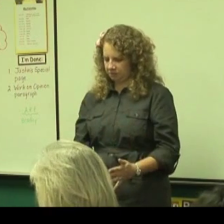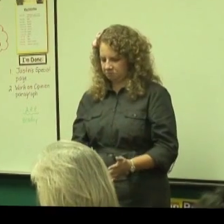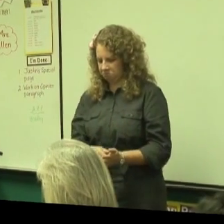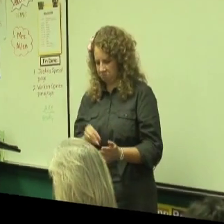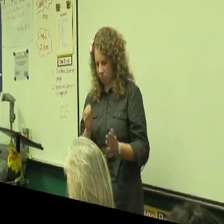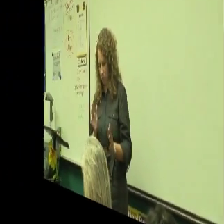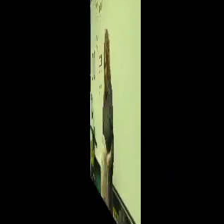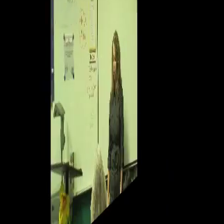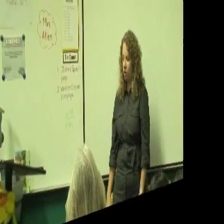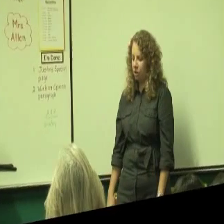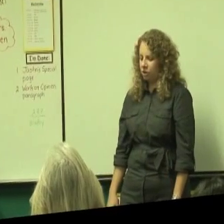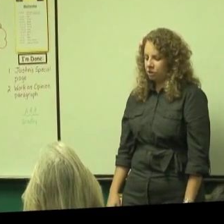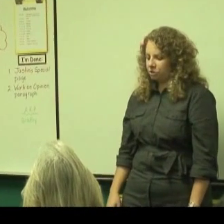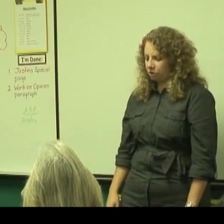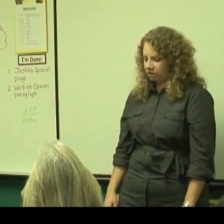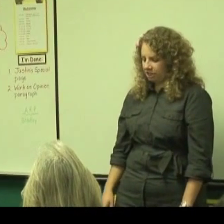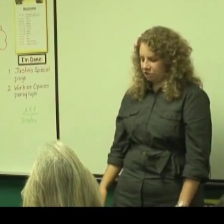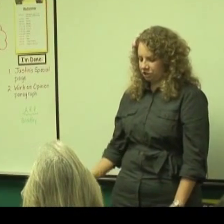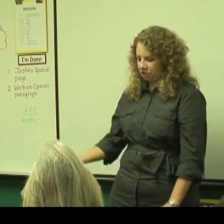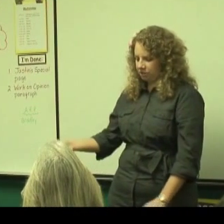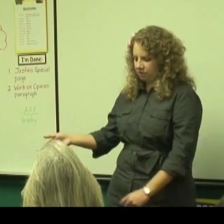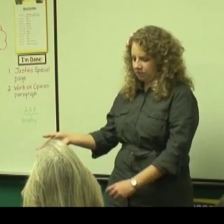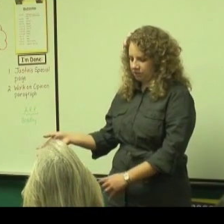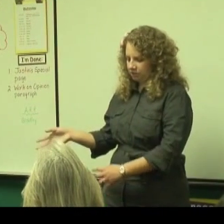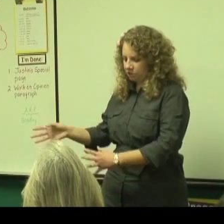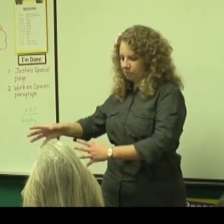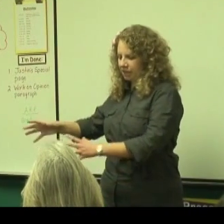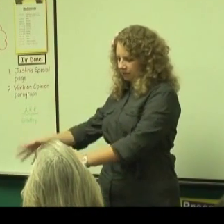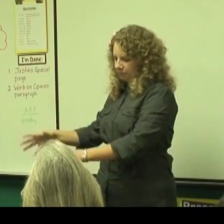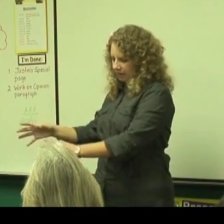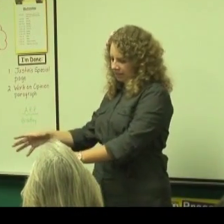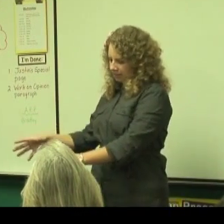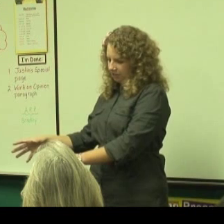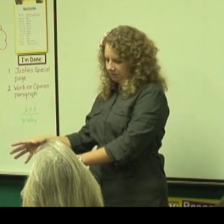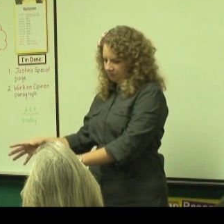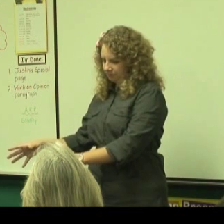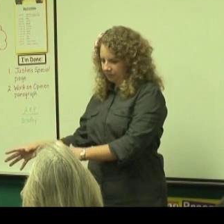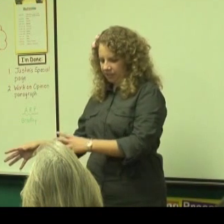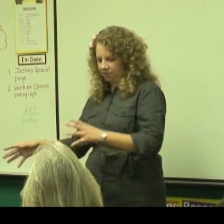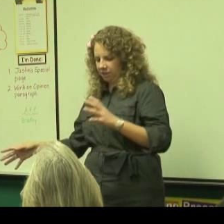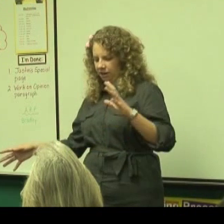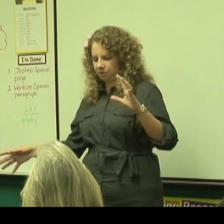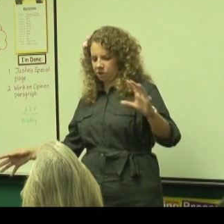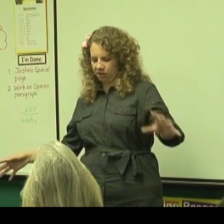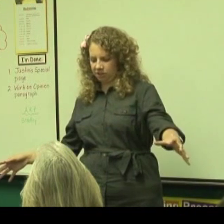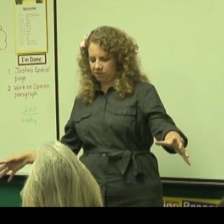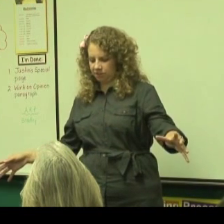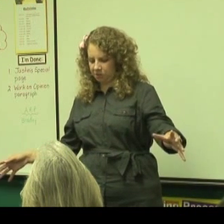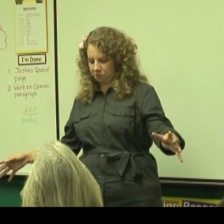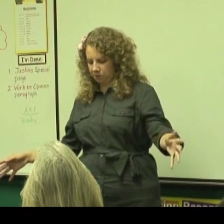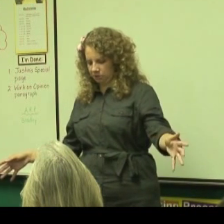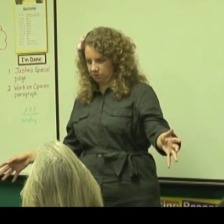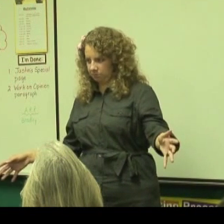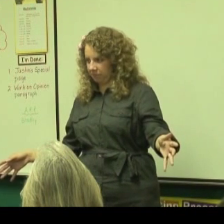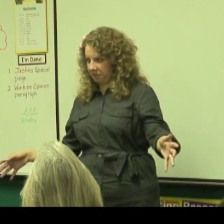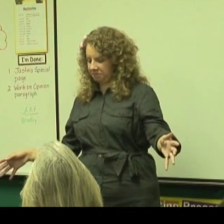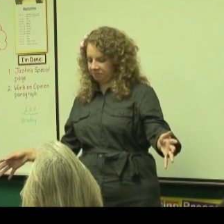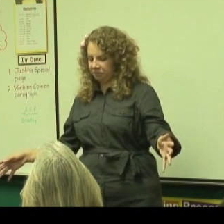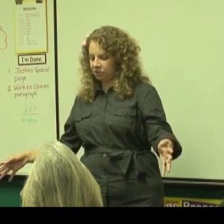Okay, so your teacher, there's a man right here, and then I'm talking to this other person, okay?